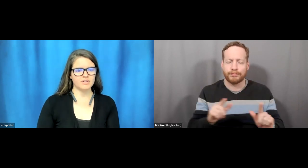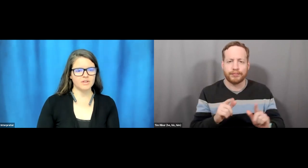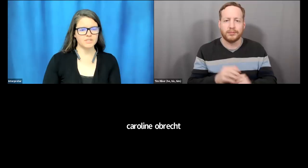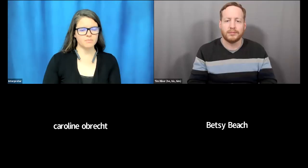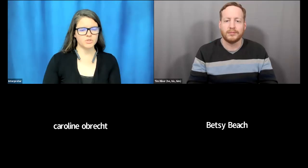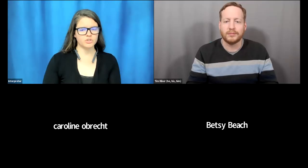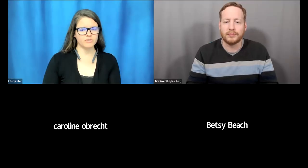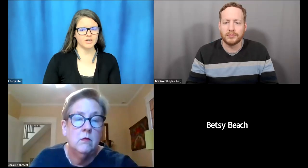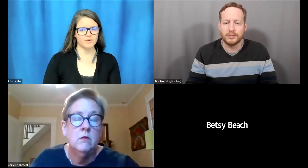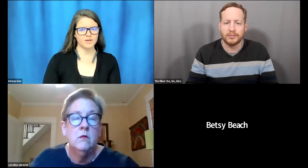thumbs up, turn your video on.